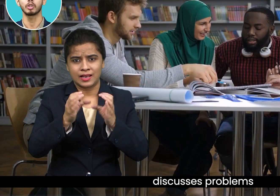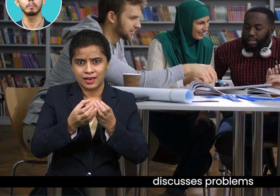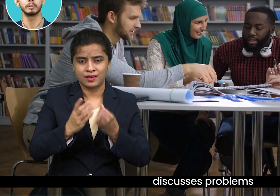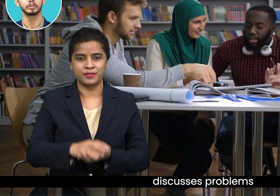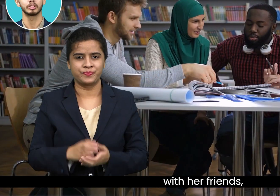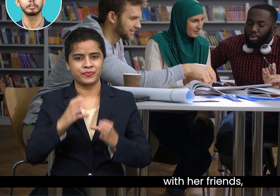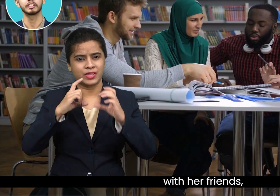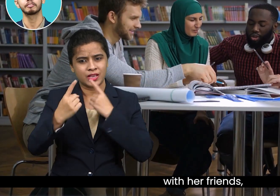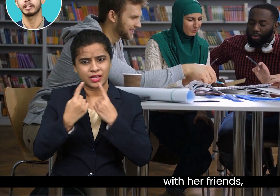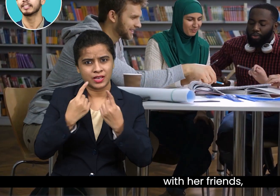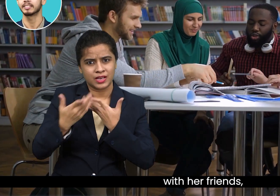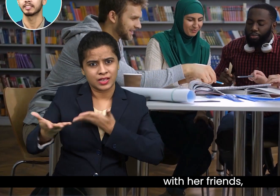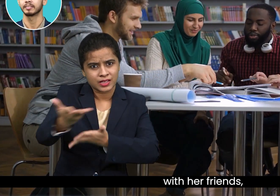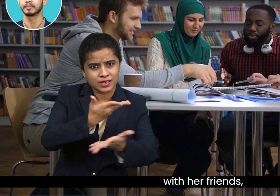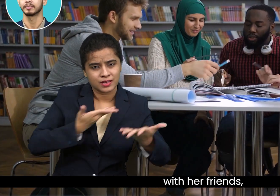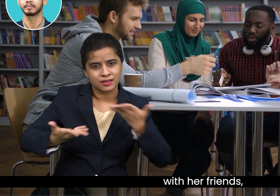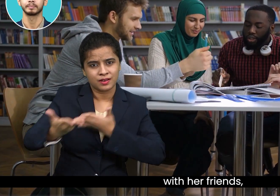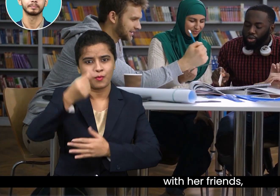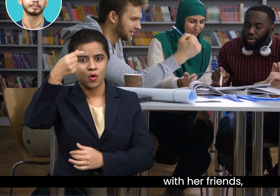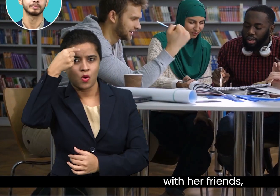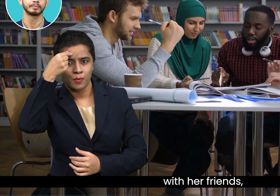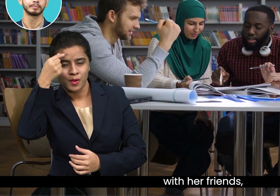discusses problems with her friends,